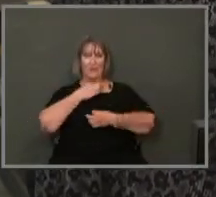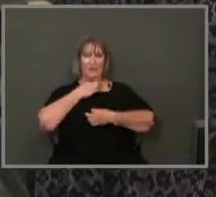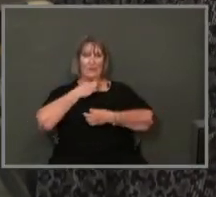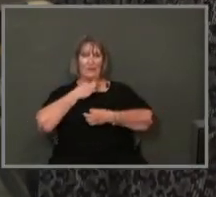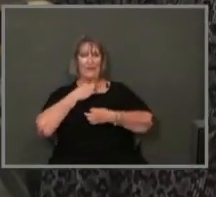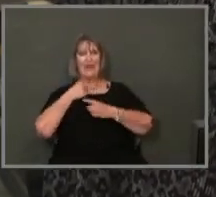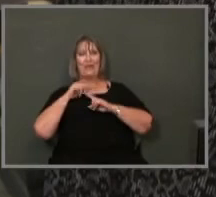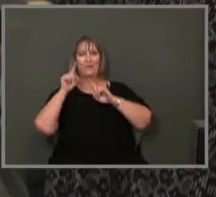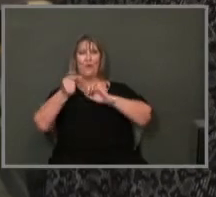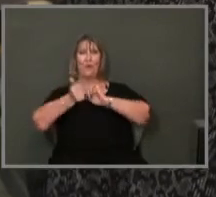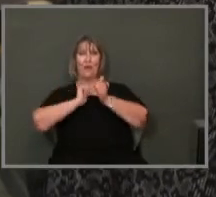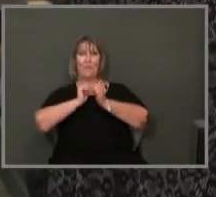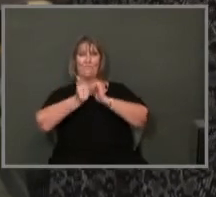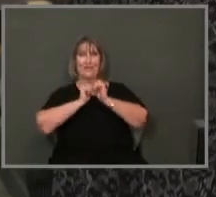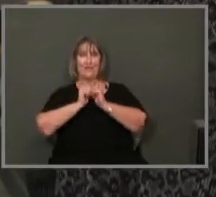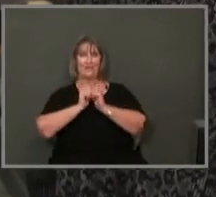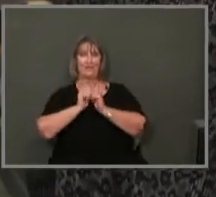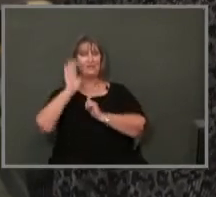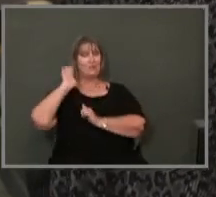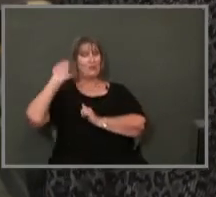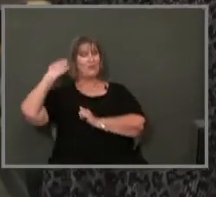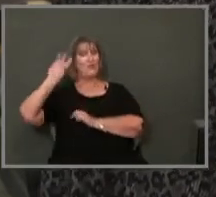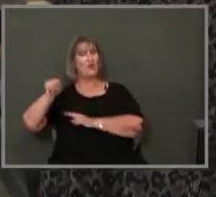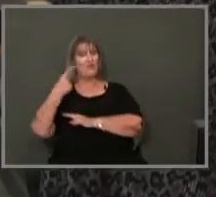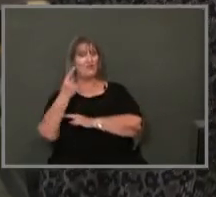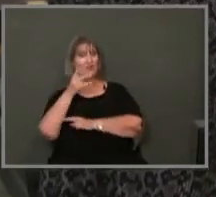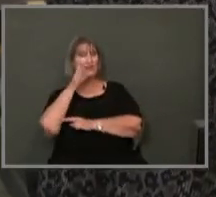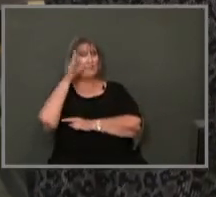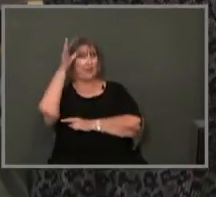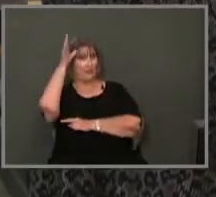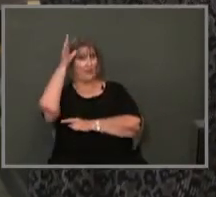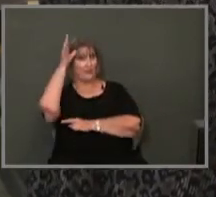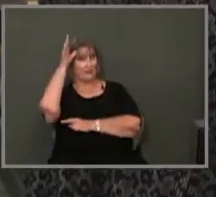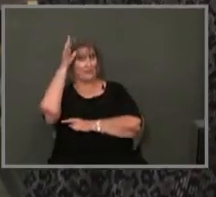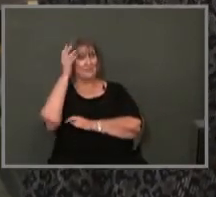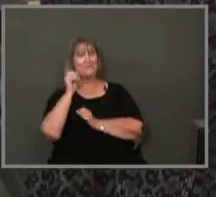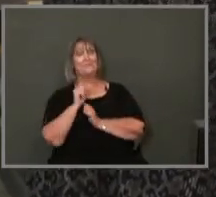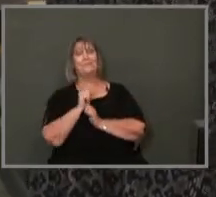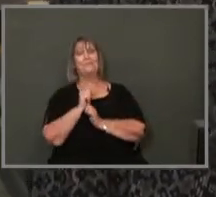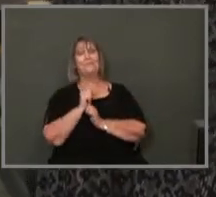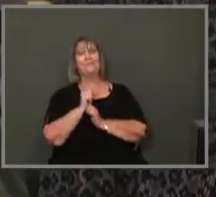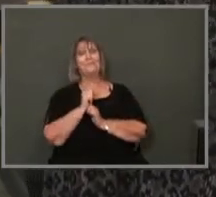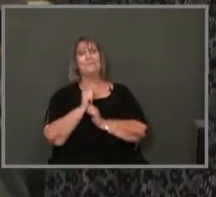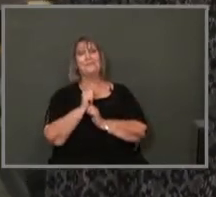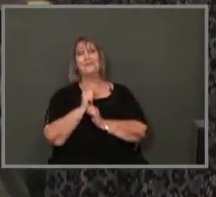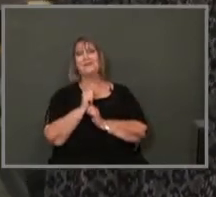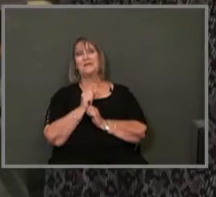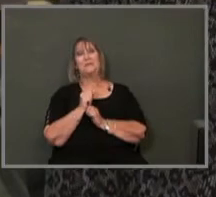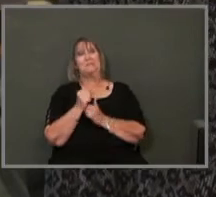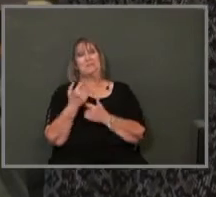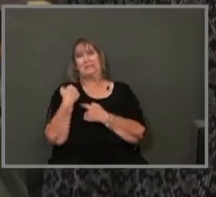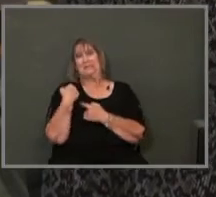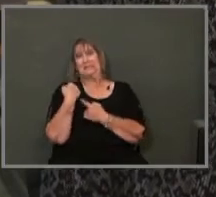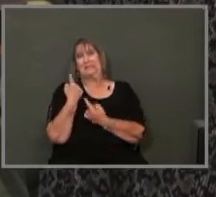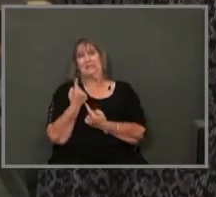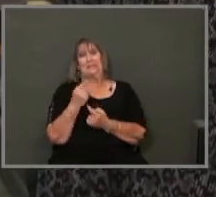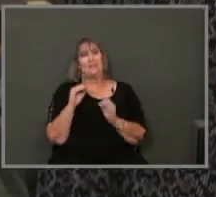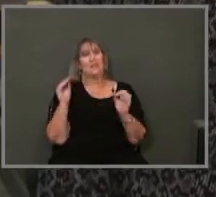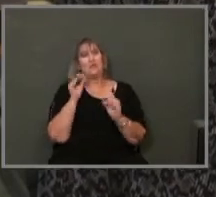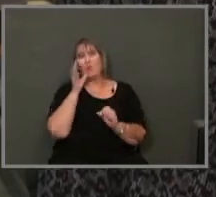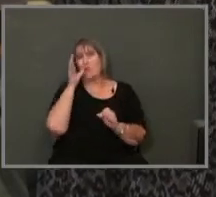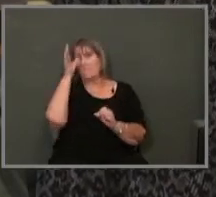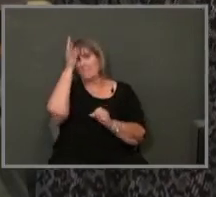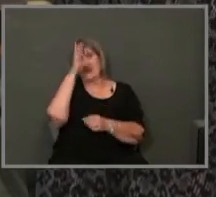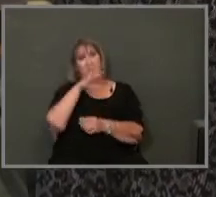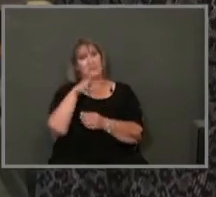that. Yeah. And it was only parents. For years, there have been literally no parent involvement. We rarely